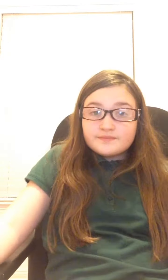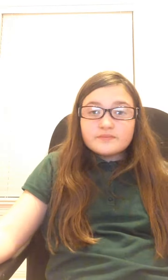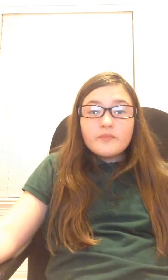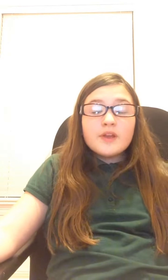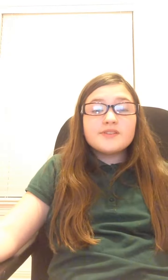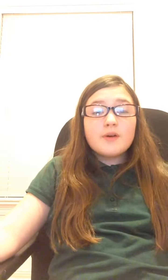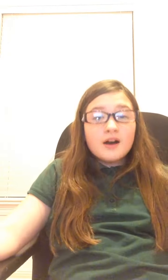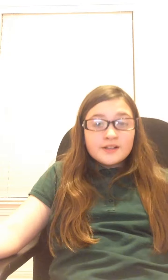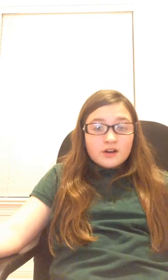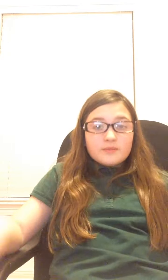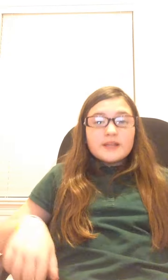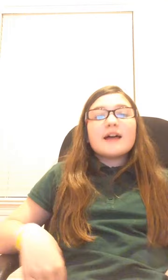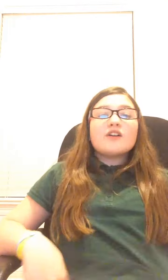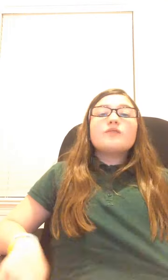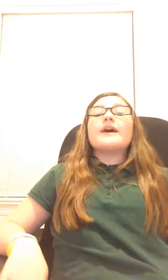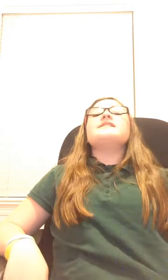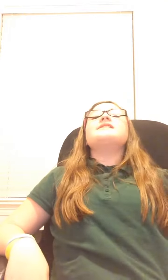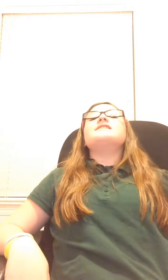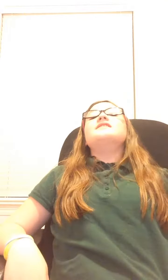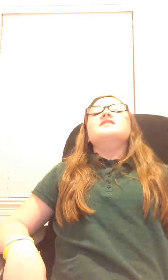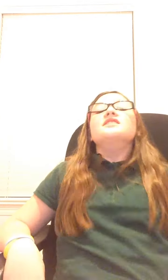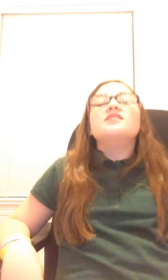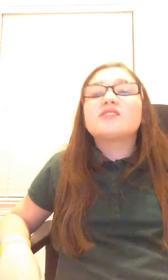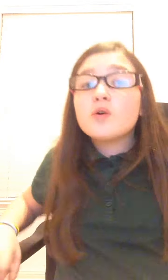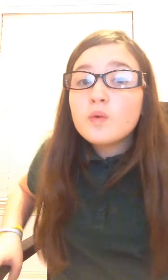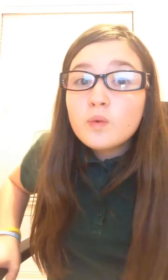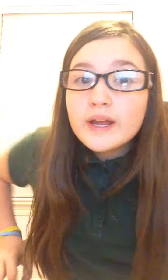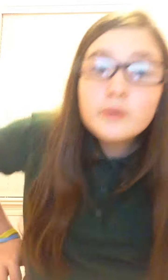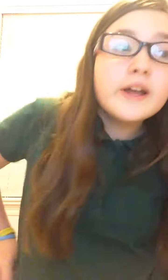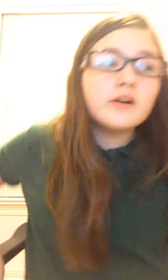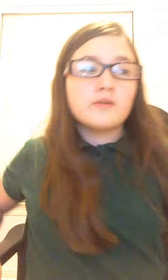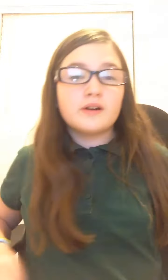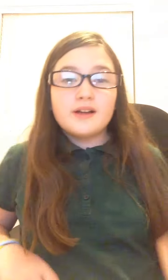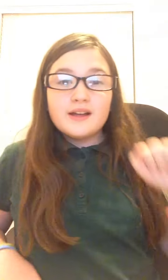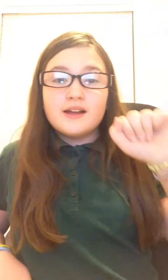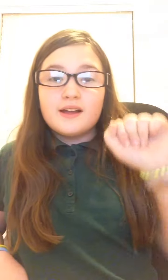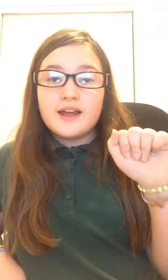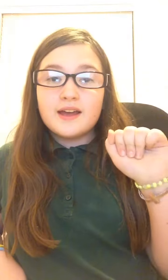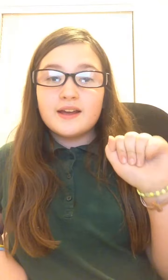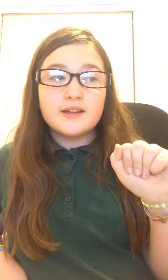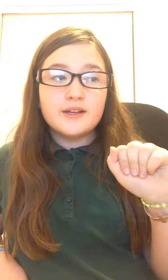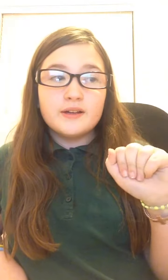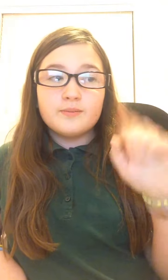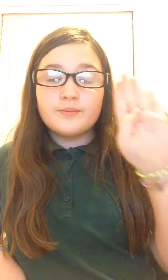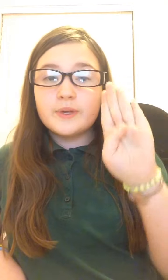So, Anna taught me the alphabet, so here we go. A, B,